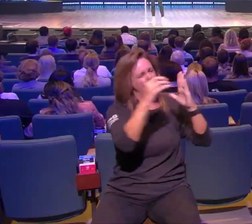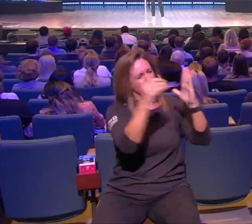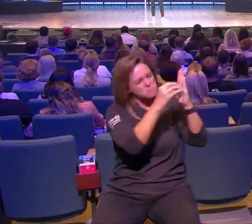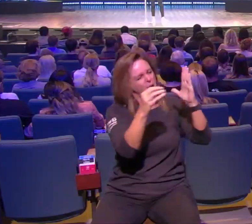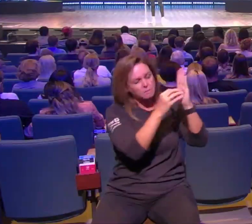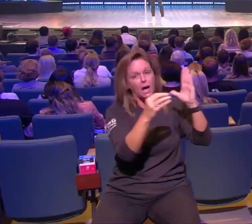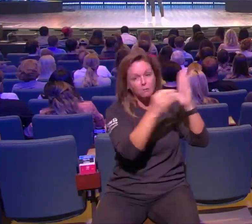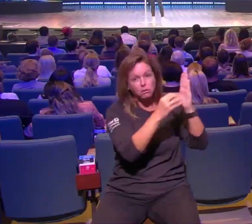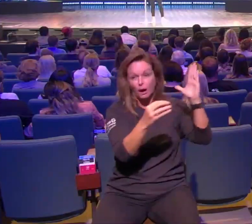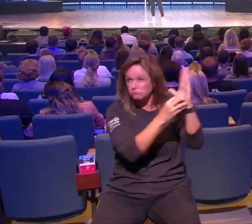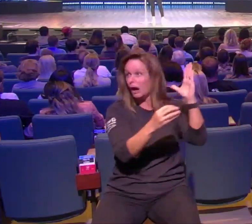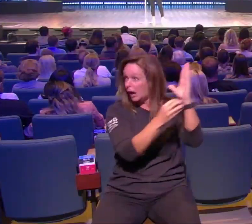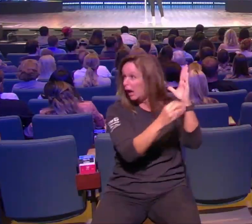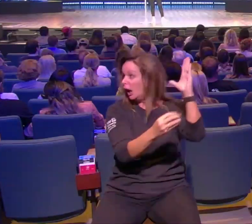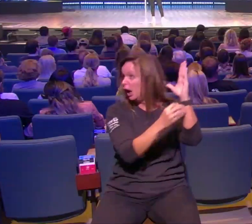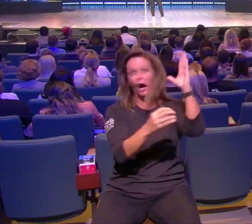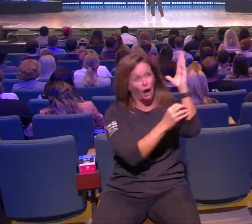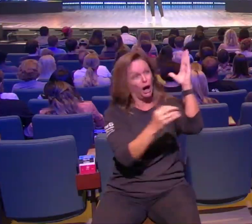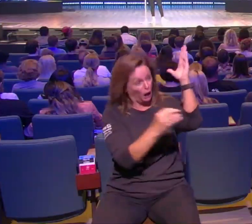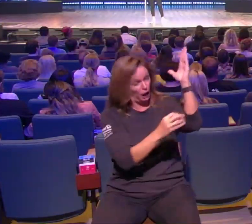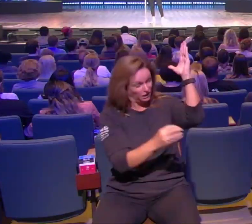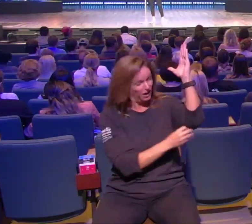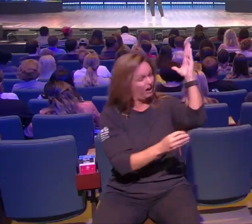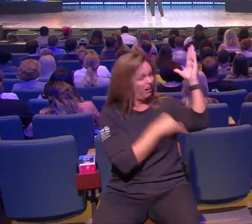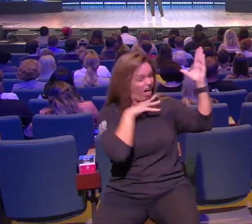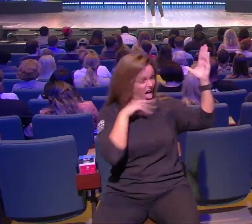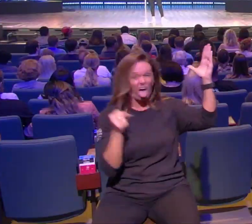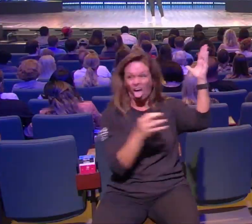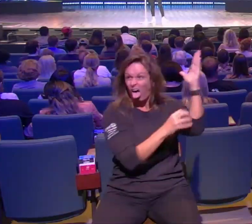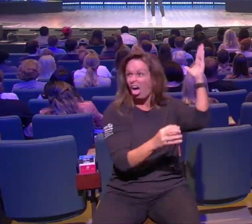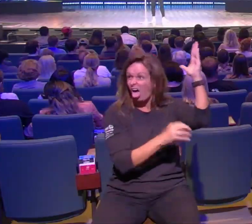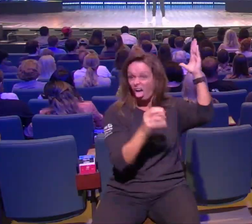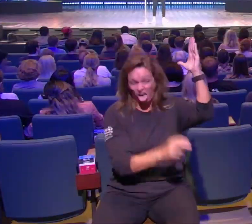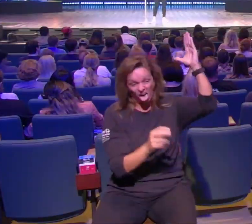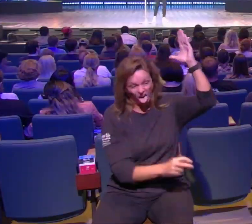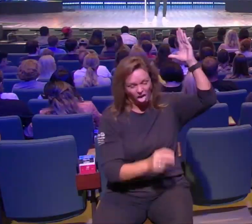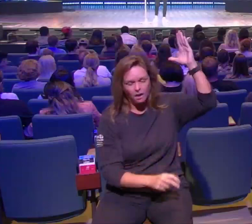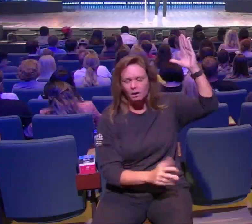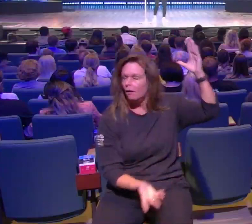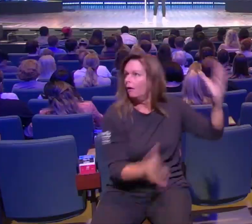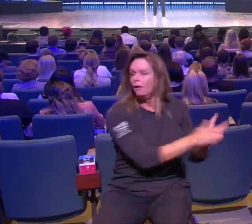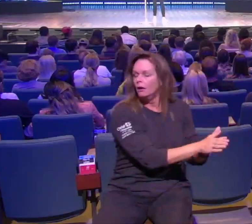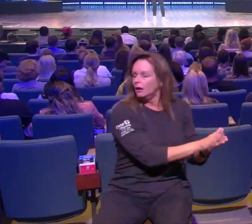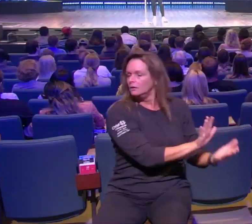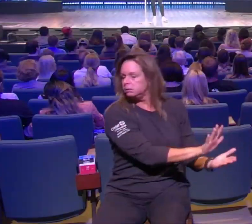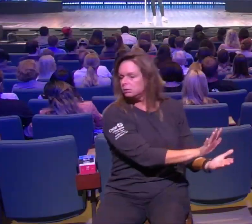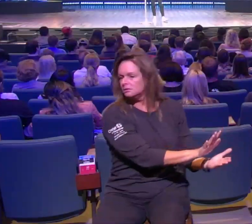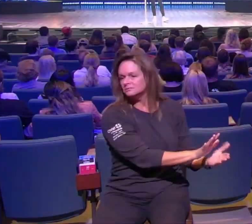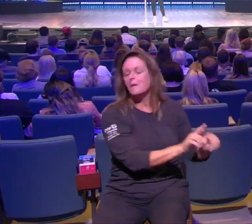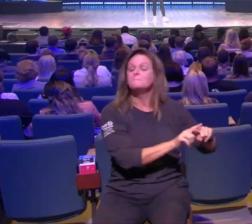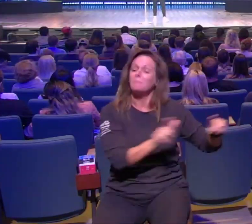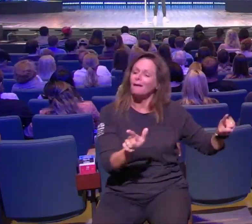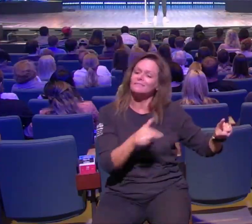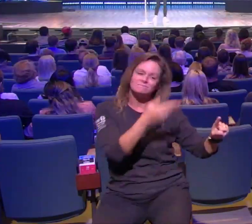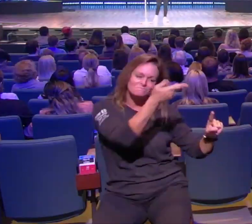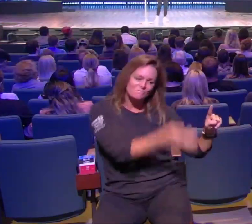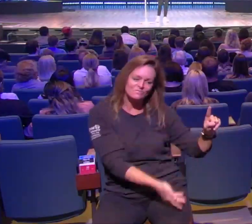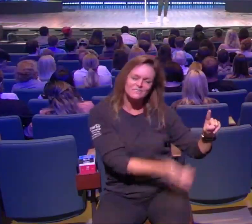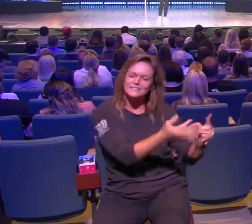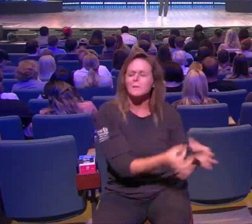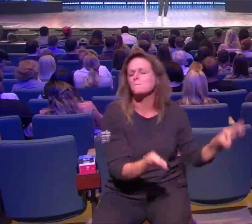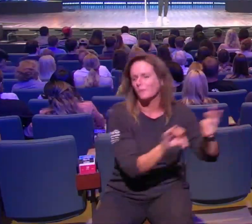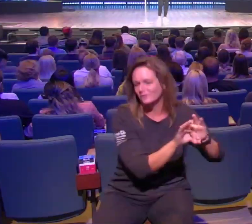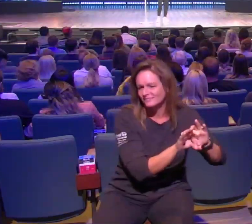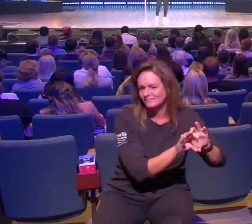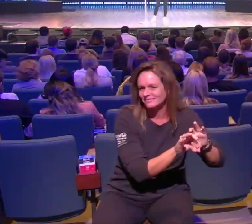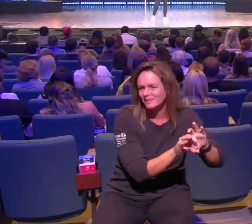to know is there is a treasure hidden in this book. See, God then tells Moses to distribute